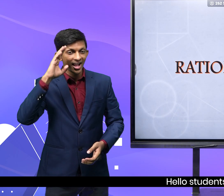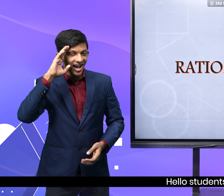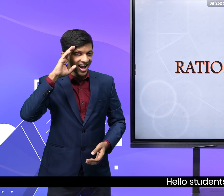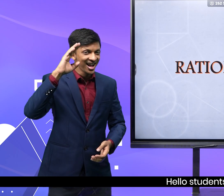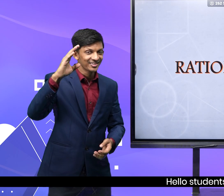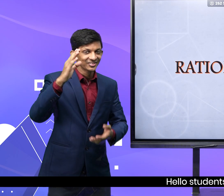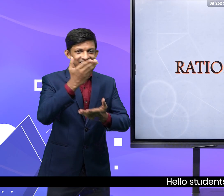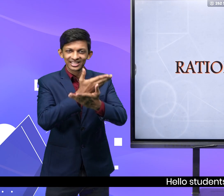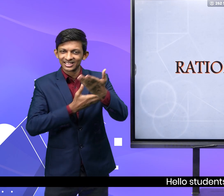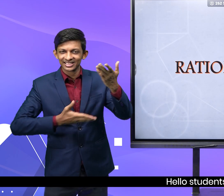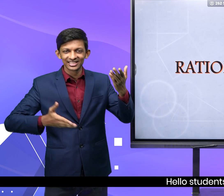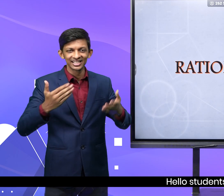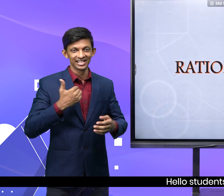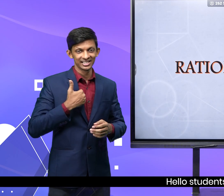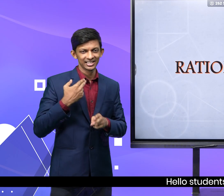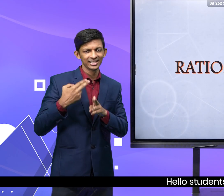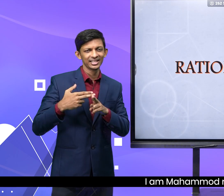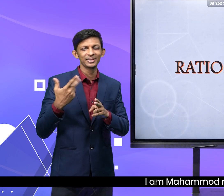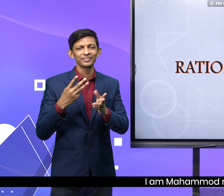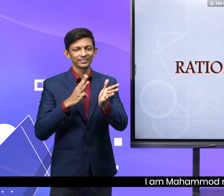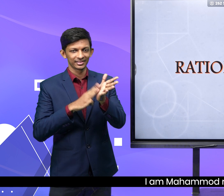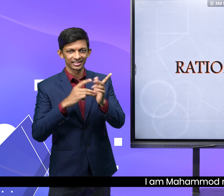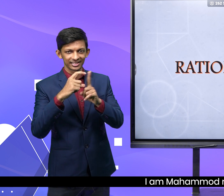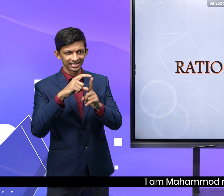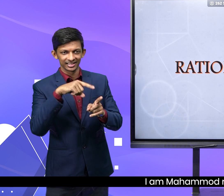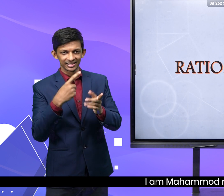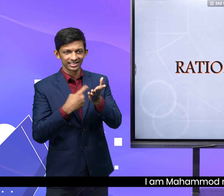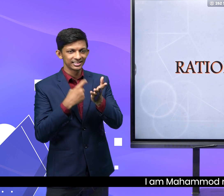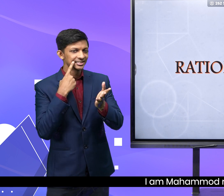Hello students, I am Mohammad Rizwan.